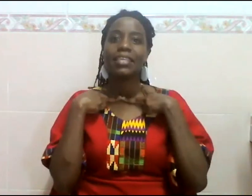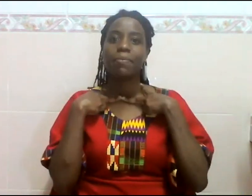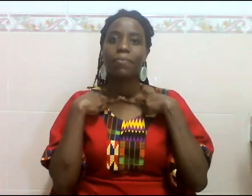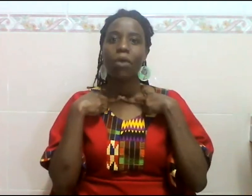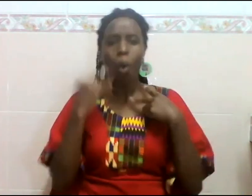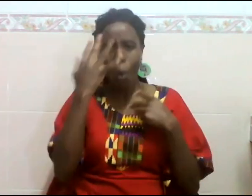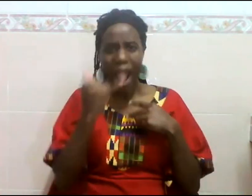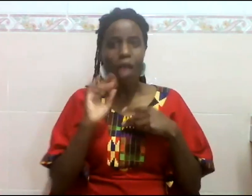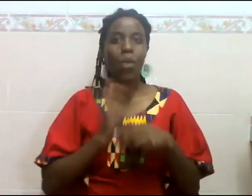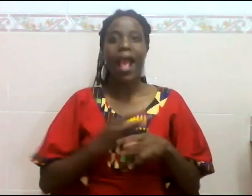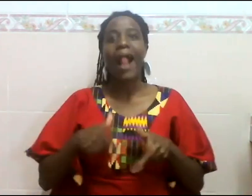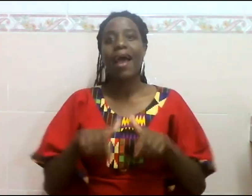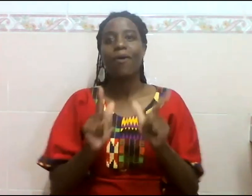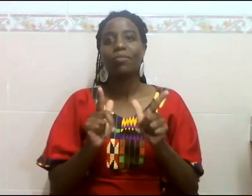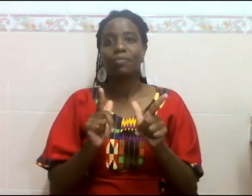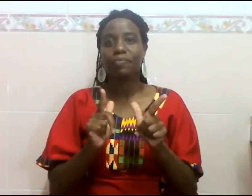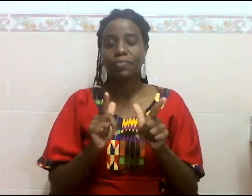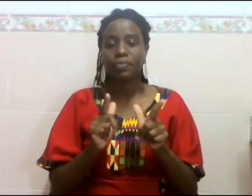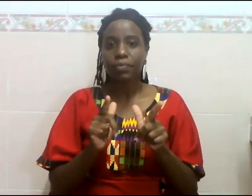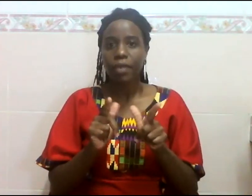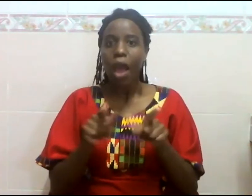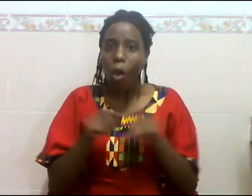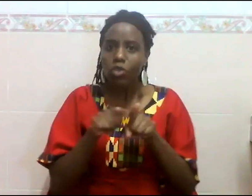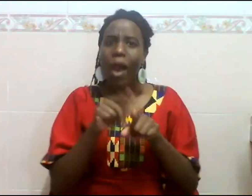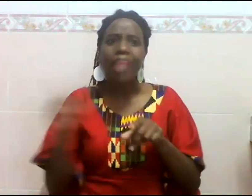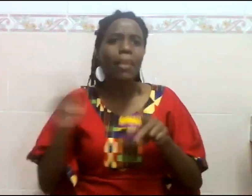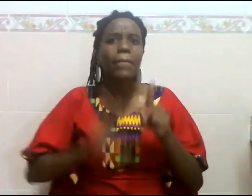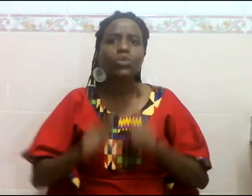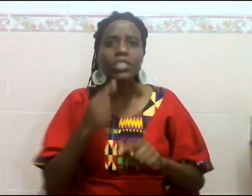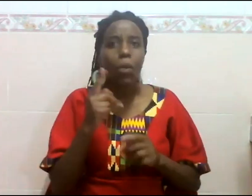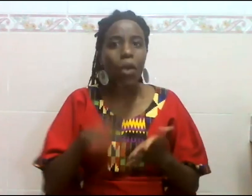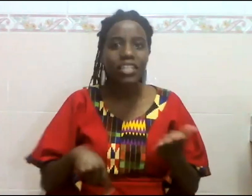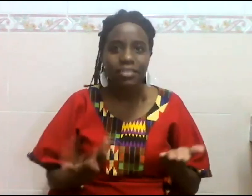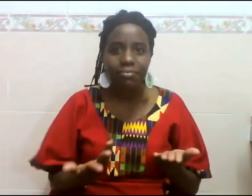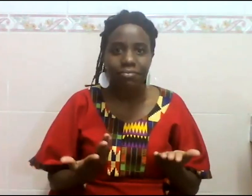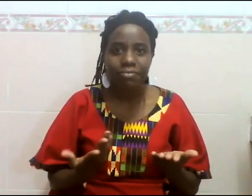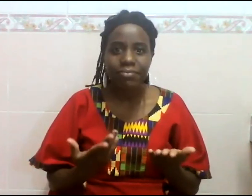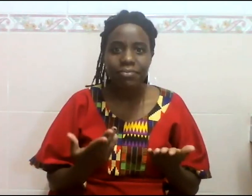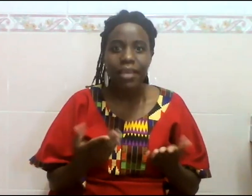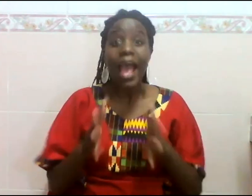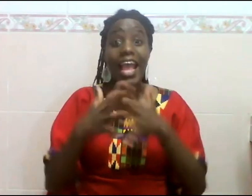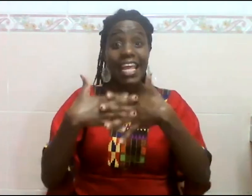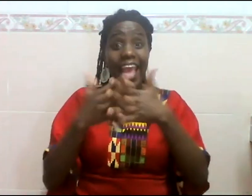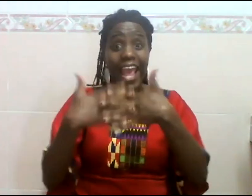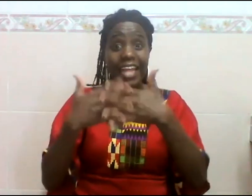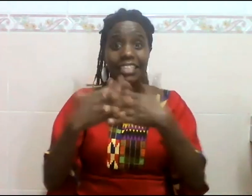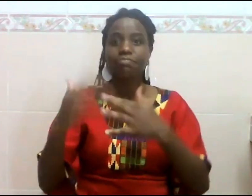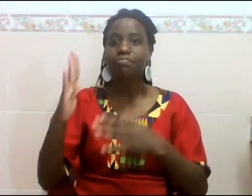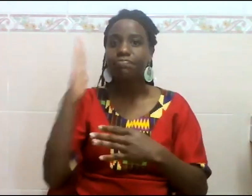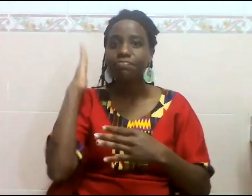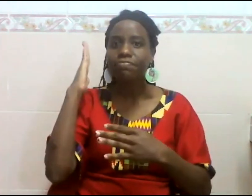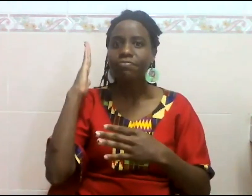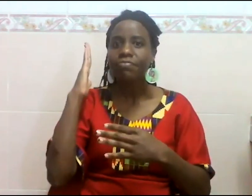on with us. Like someone was saying, a gate man would actually open the gate to a white